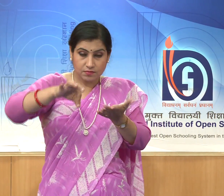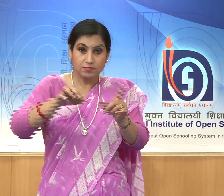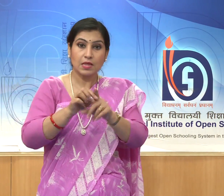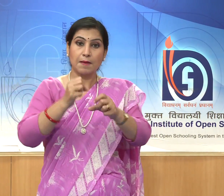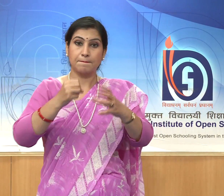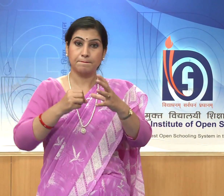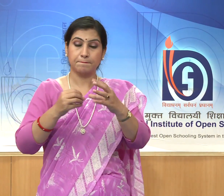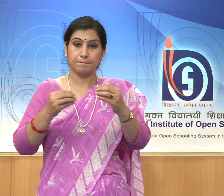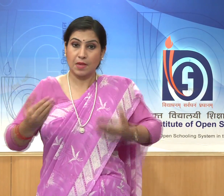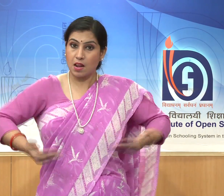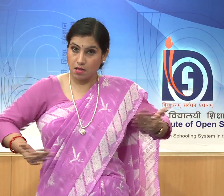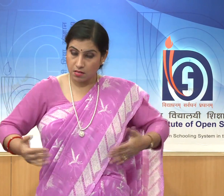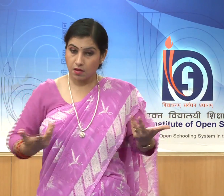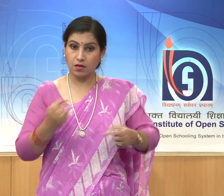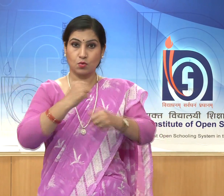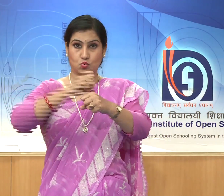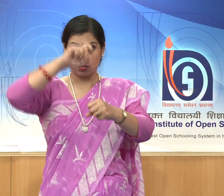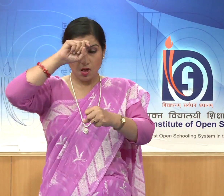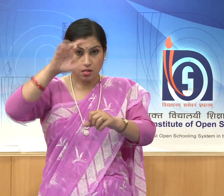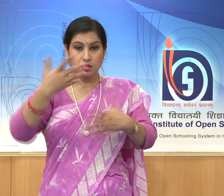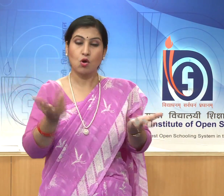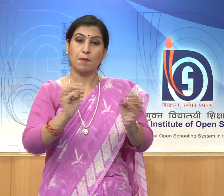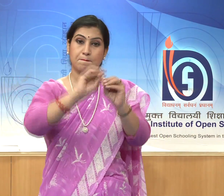Gujarat and Bihar.